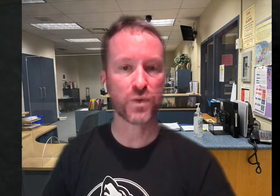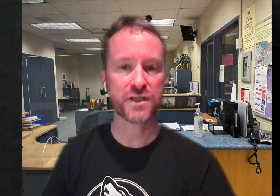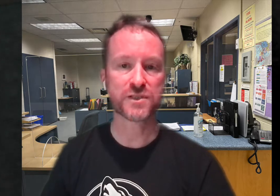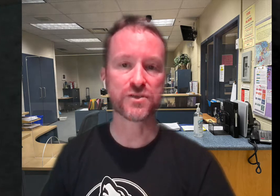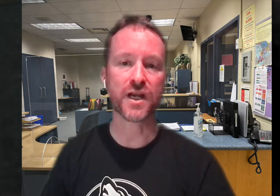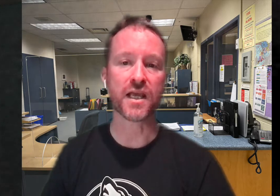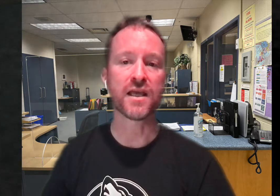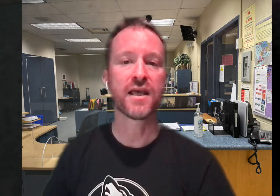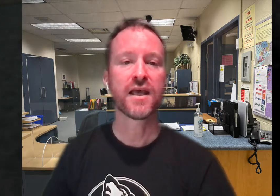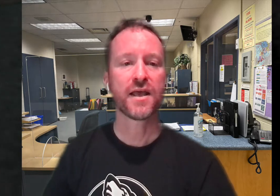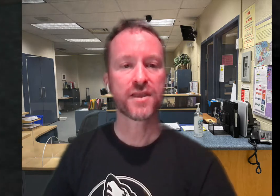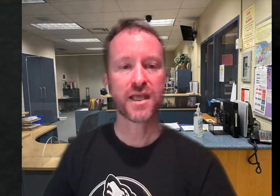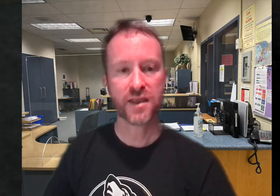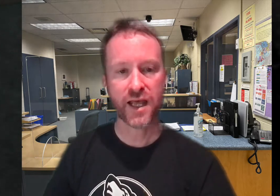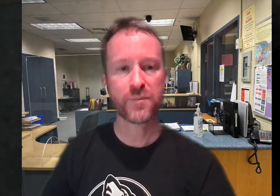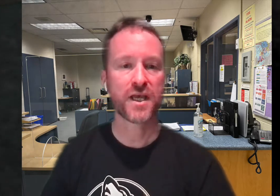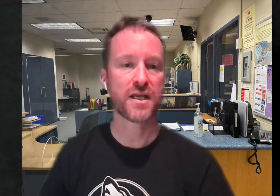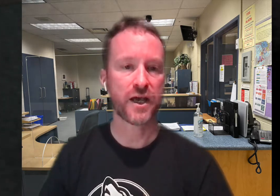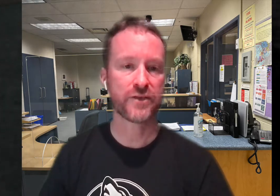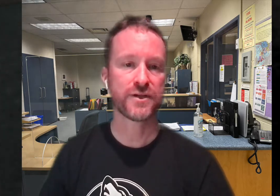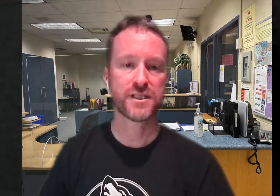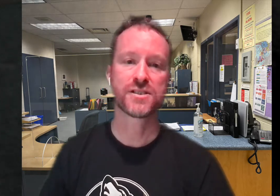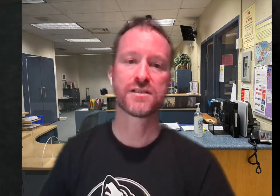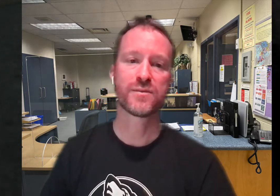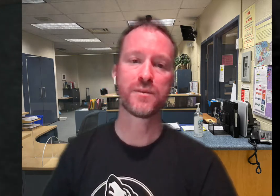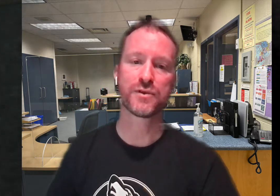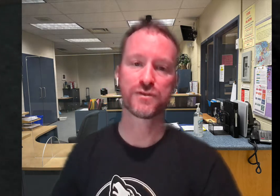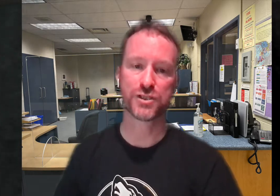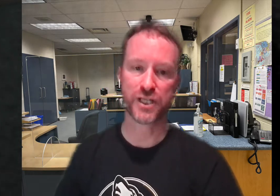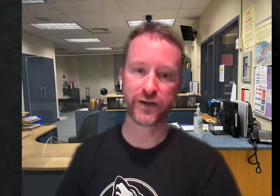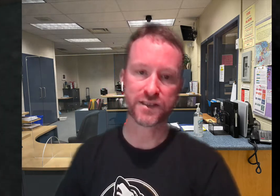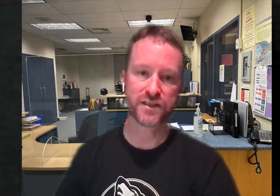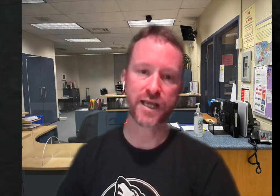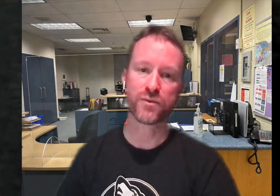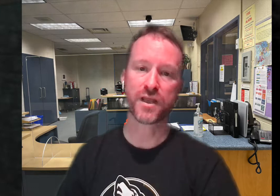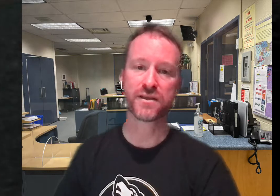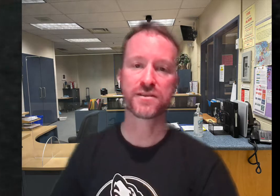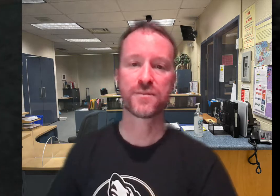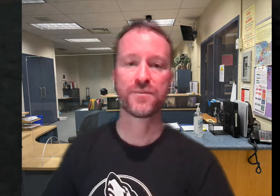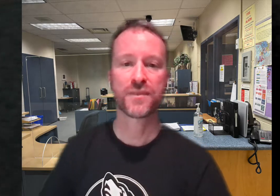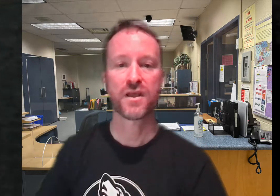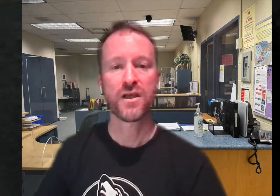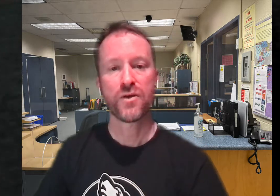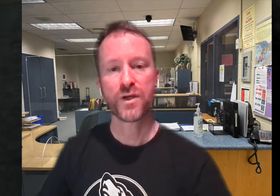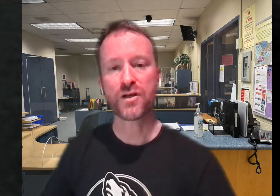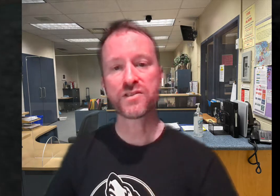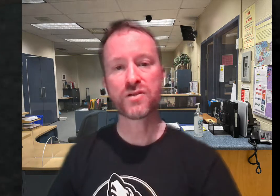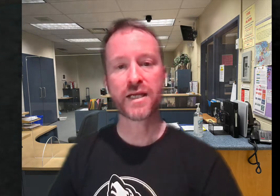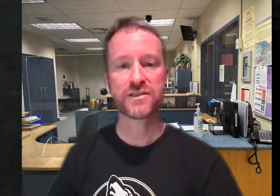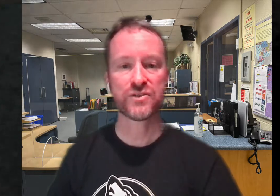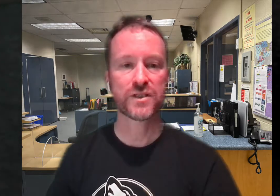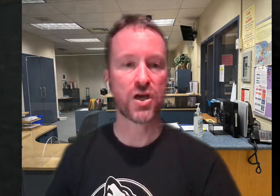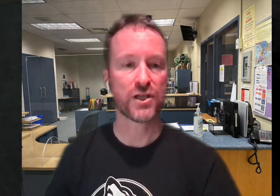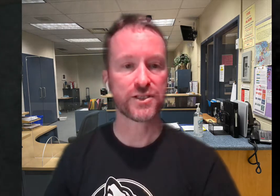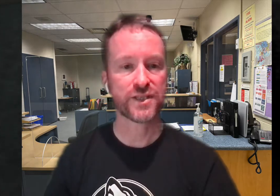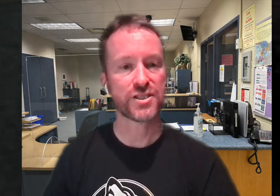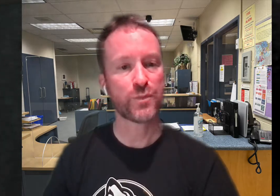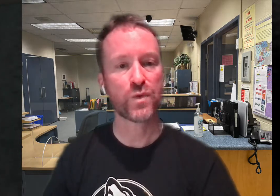Williams Treaty, and thank them and other Indigenous peoples for sharing this land with us. We'd also like to acknowledge the Chippewas